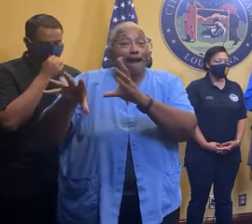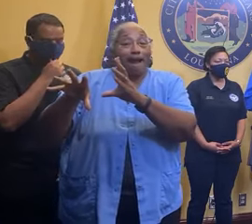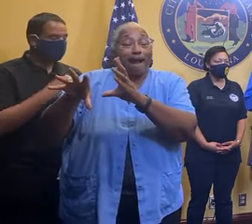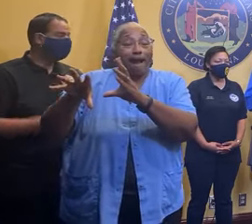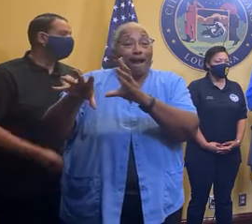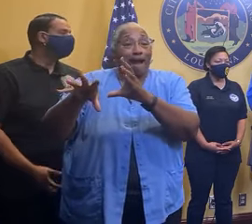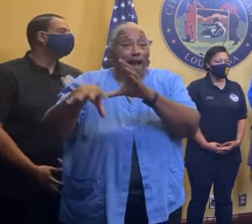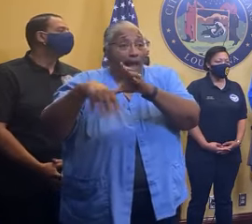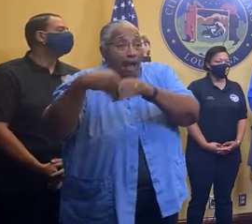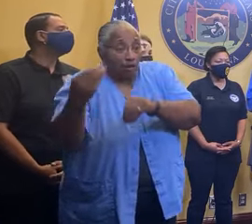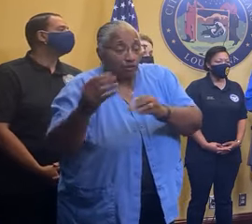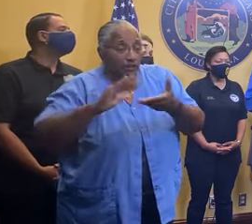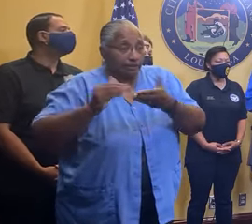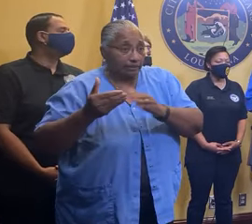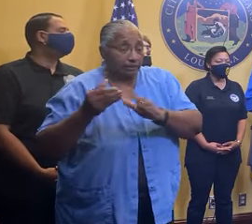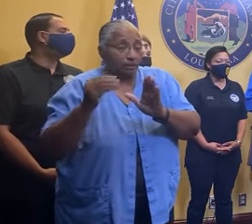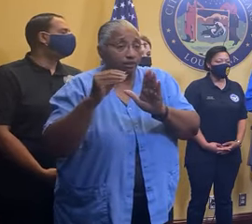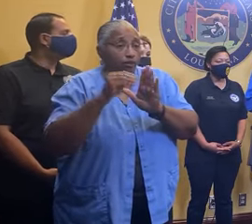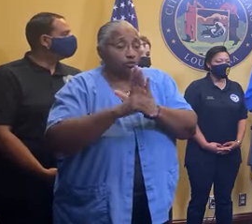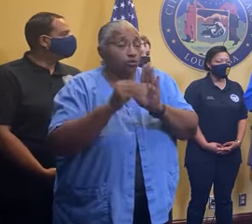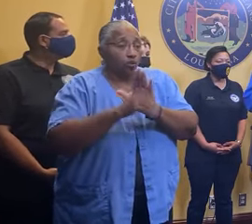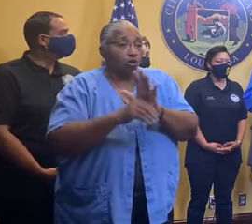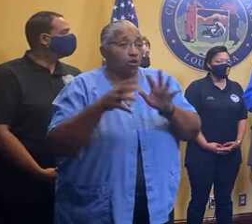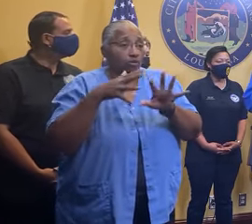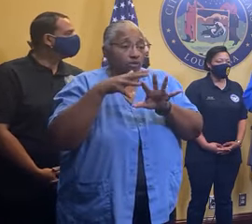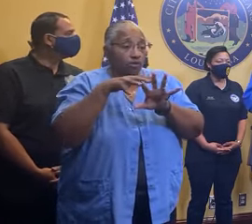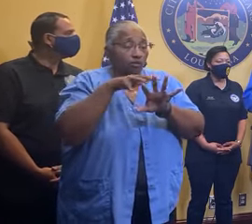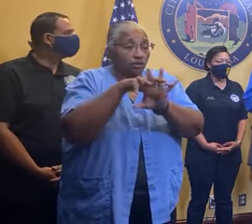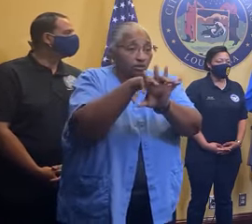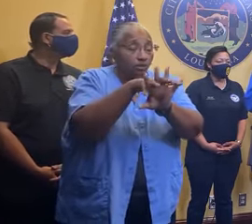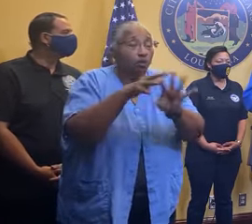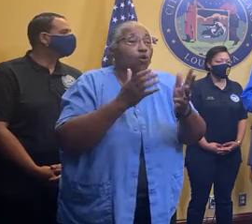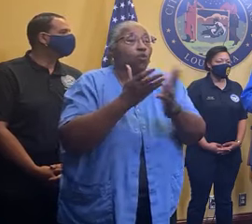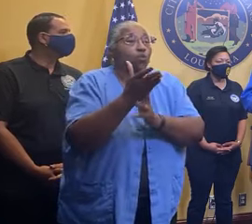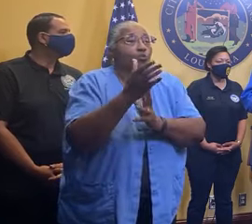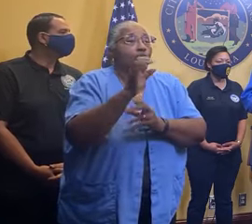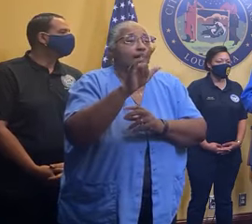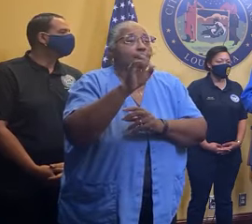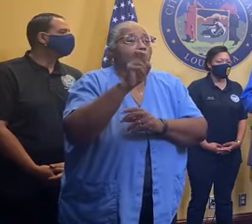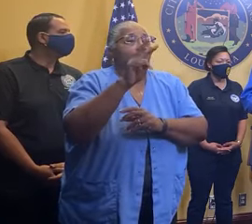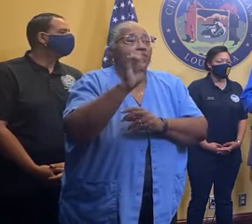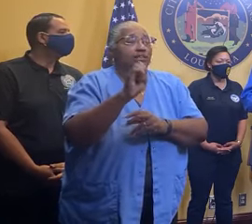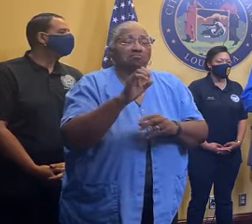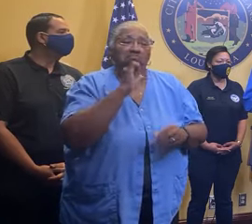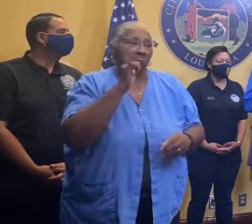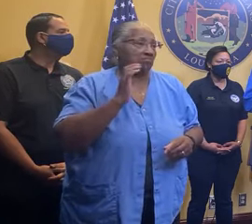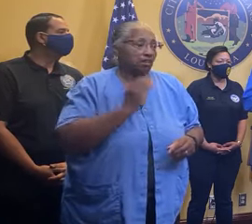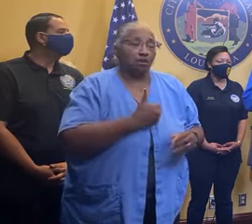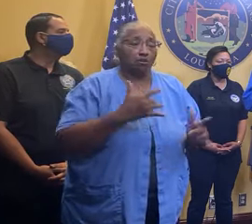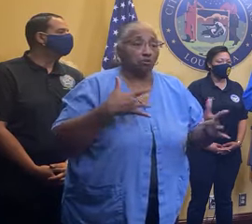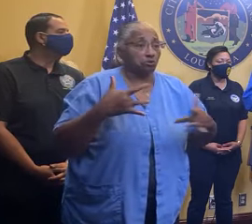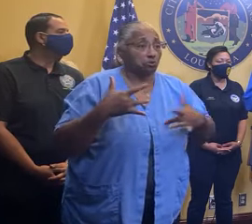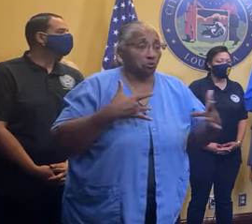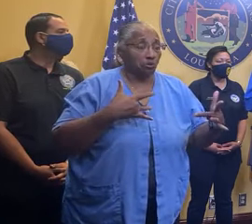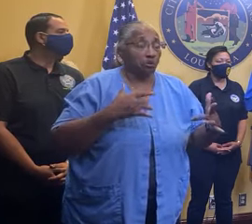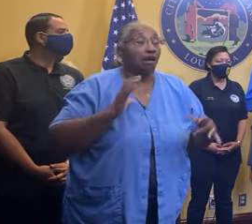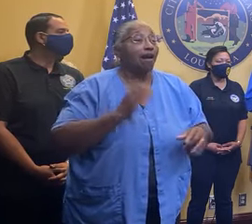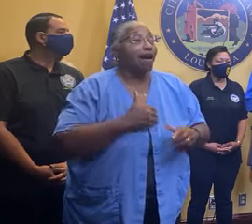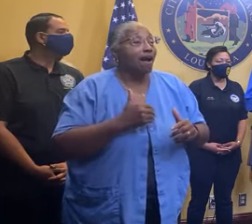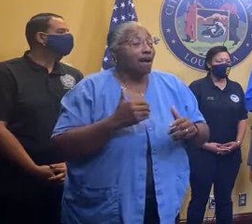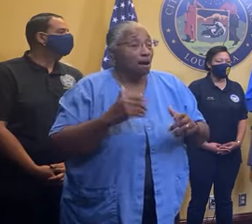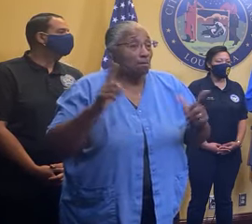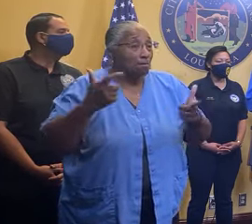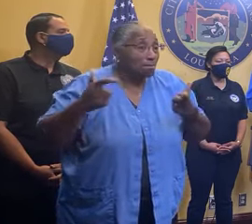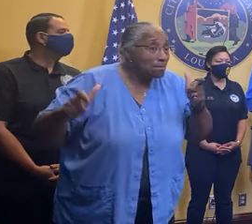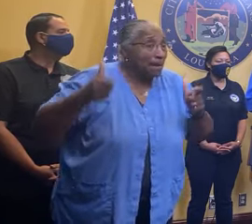city, penetrating the levee system is not a huge concern. It's not a concern of ours right now. What our concern mostly